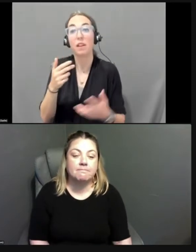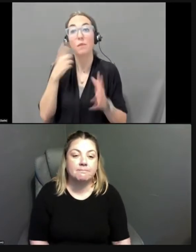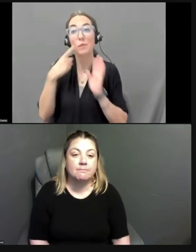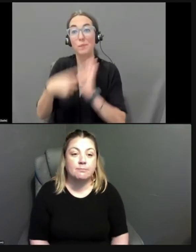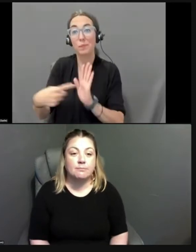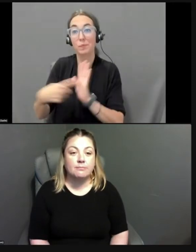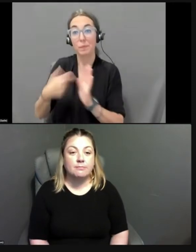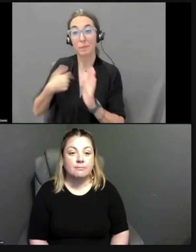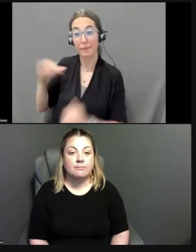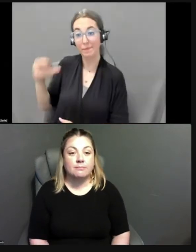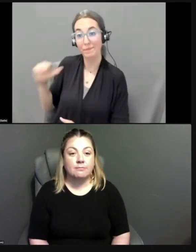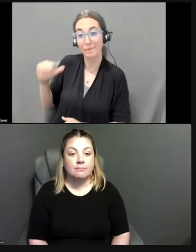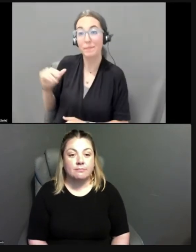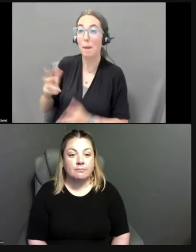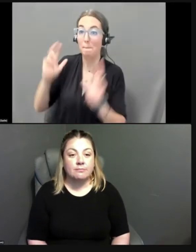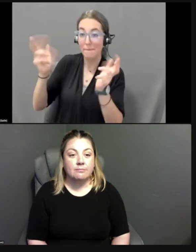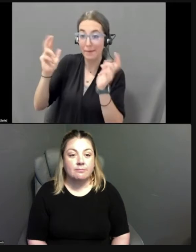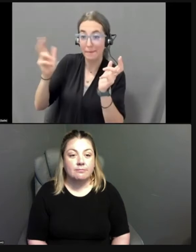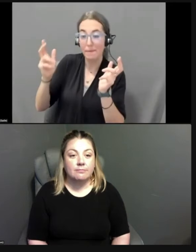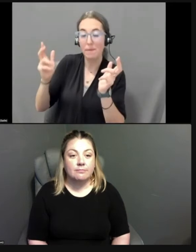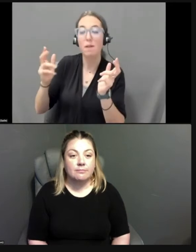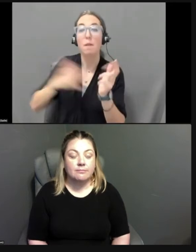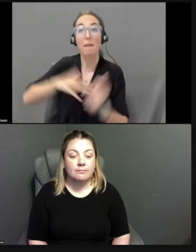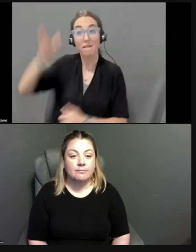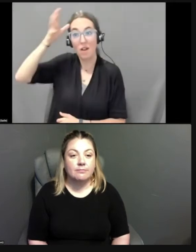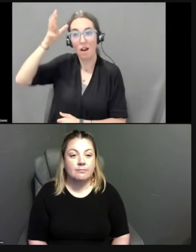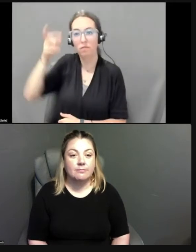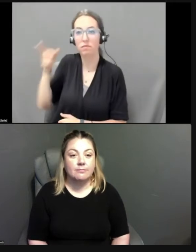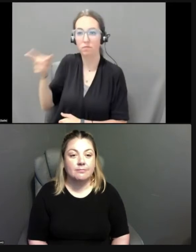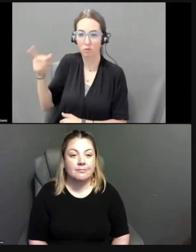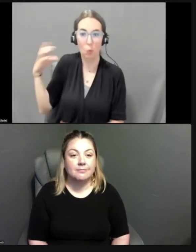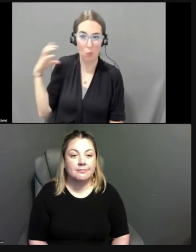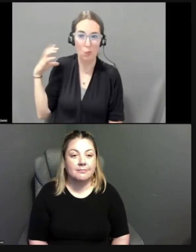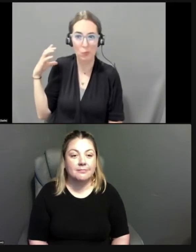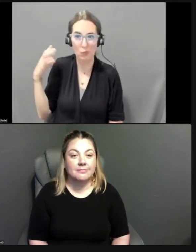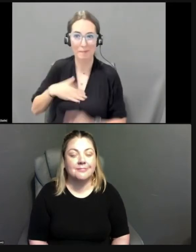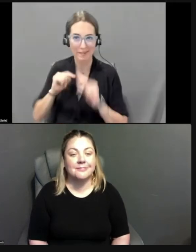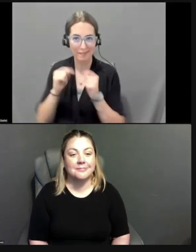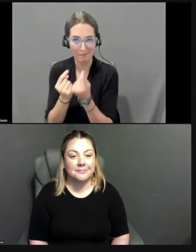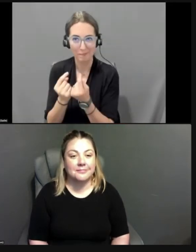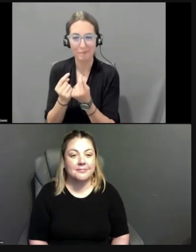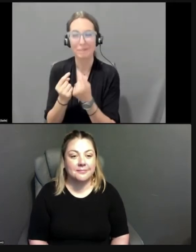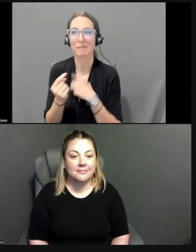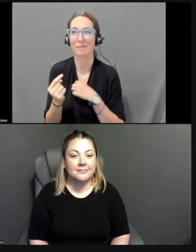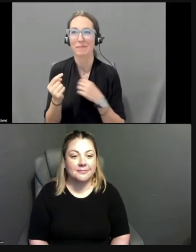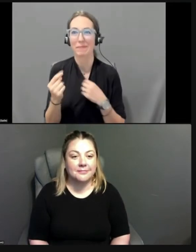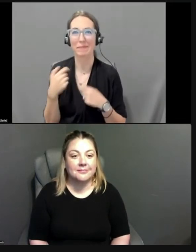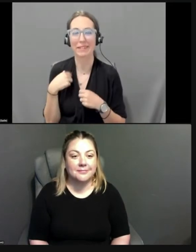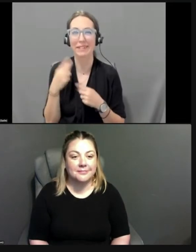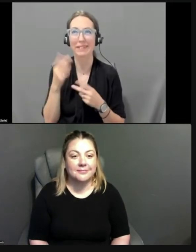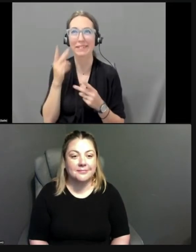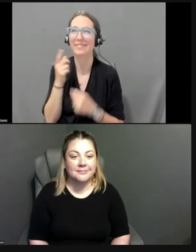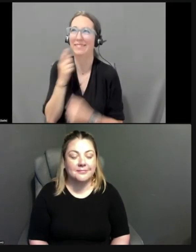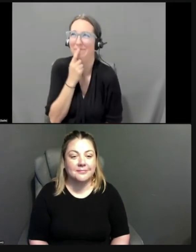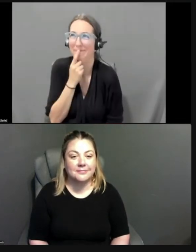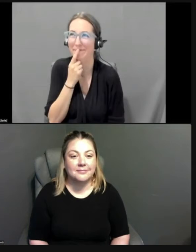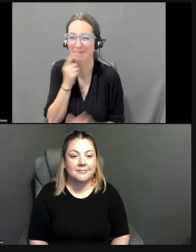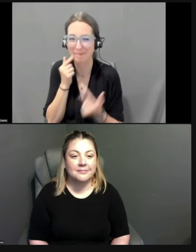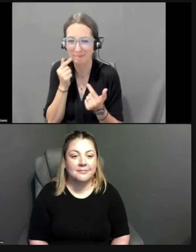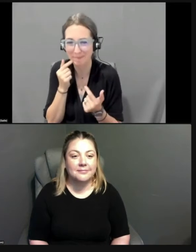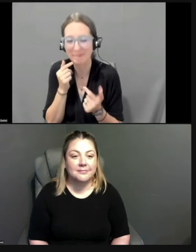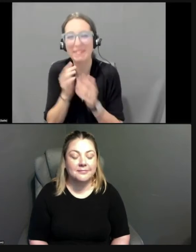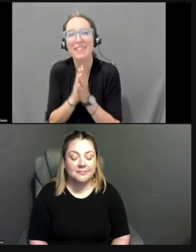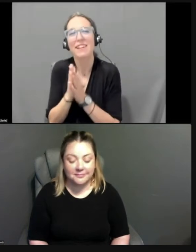as a kid, my dad was the coach of my team, and it's, when I think about it, a lot of the times the